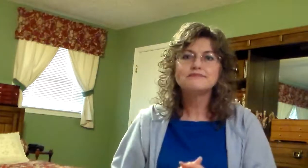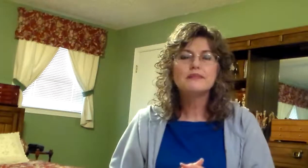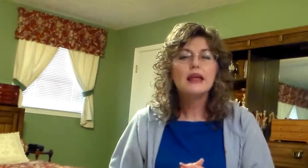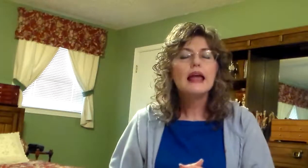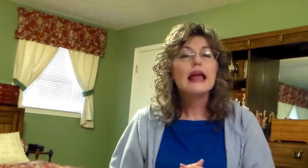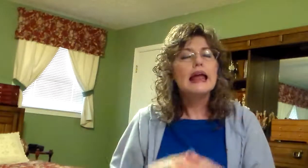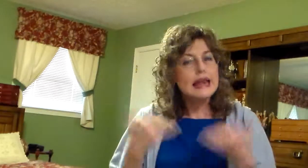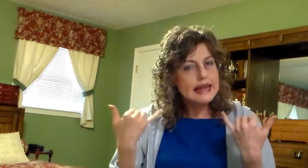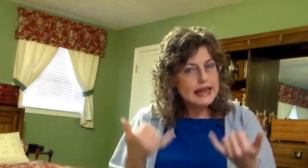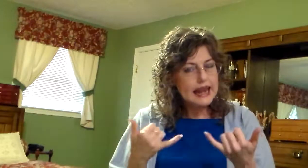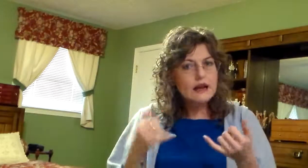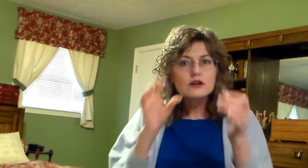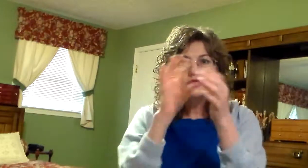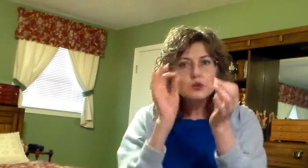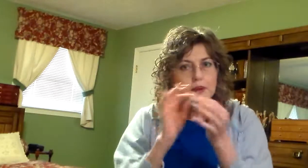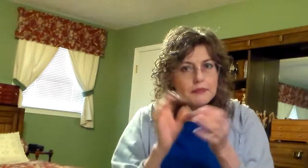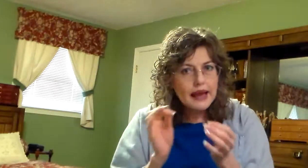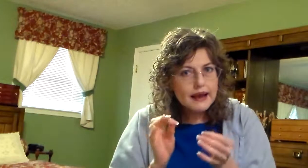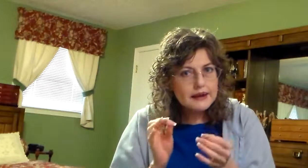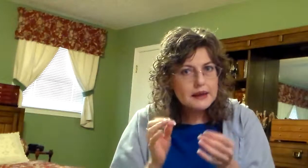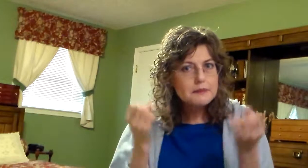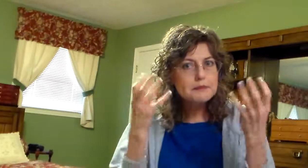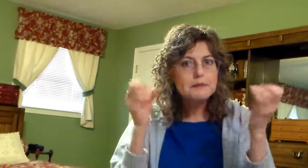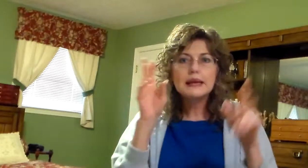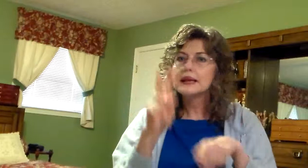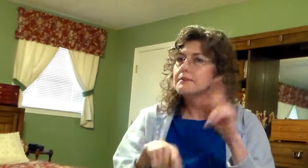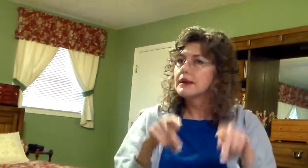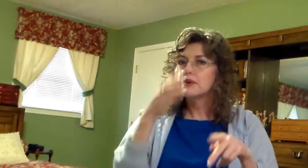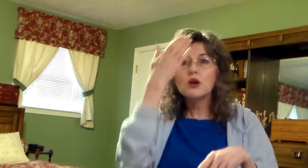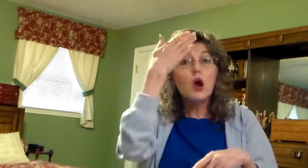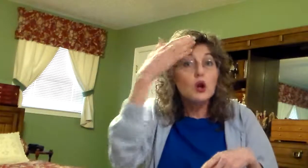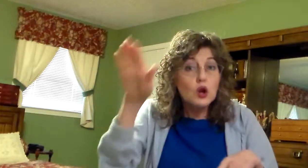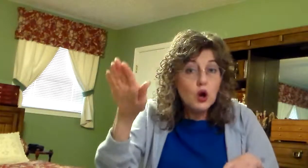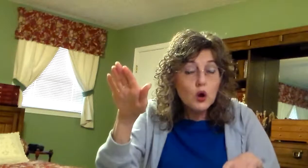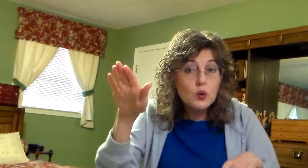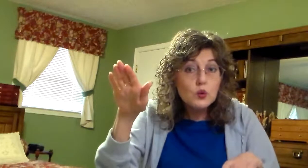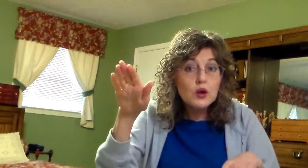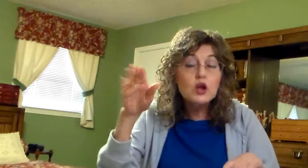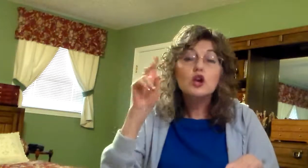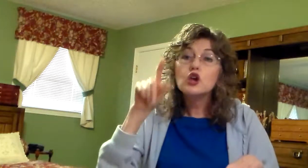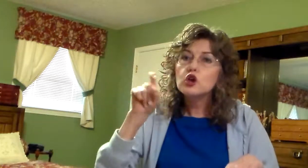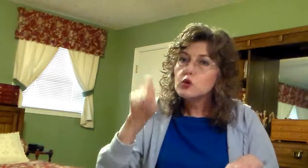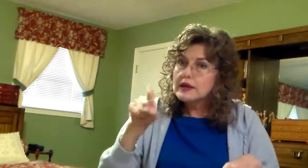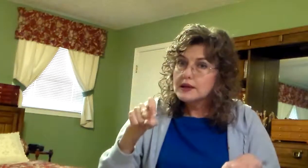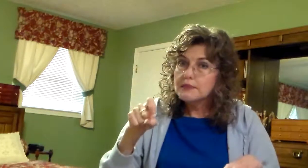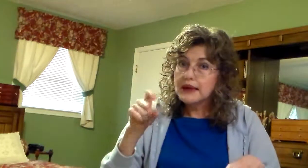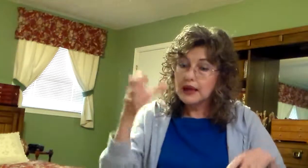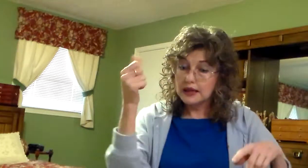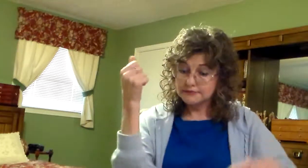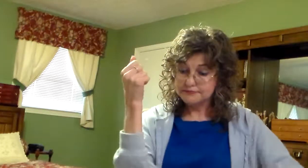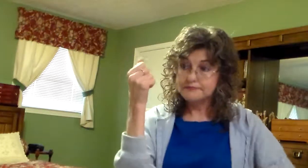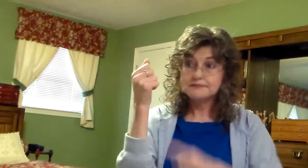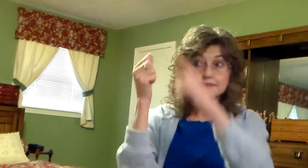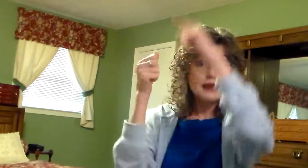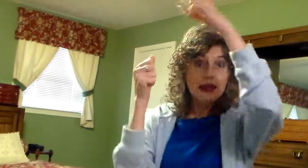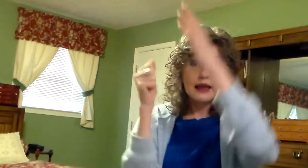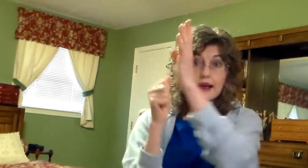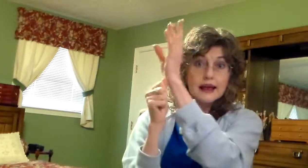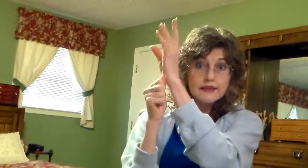that's because in order to see it, you have to either be in my torch or flying over my head. And that is the broken chains